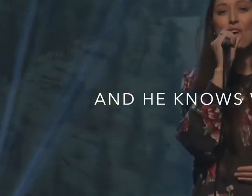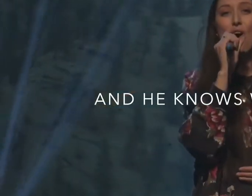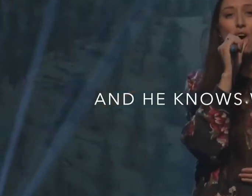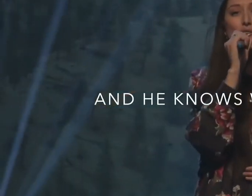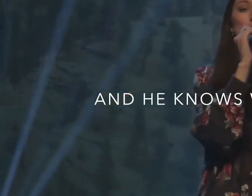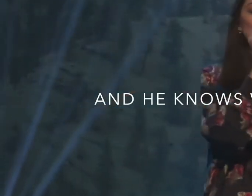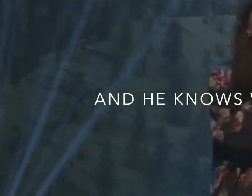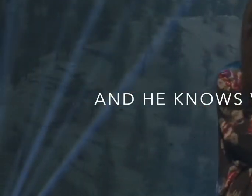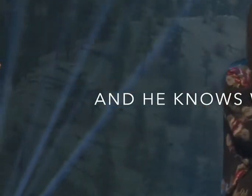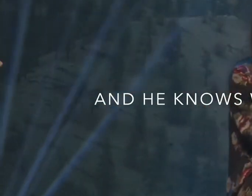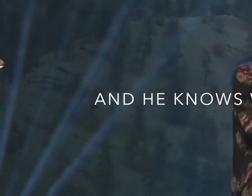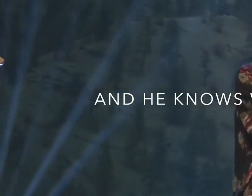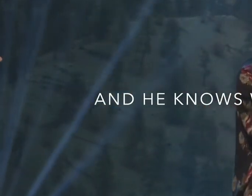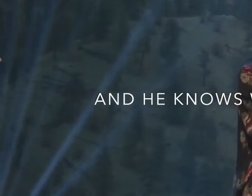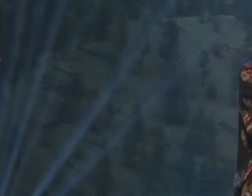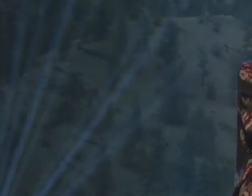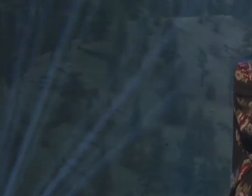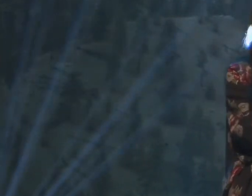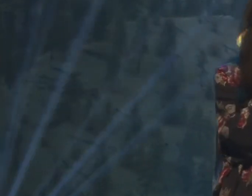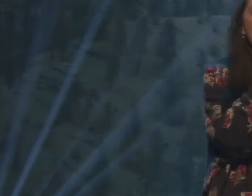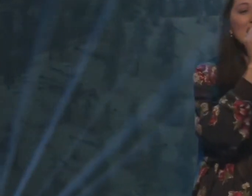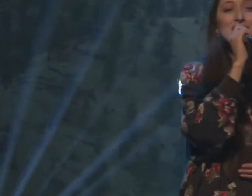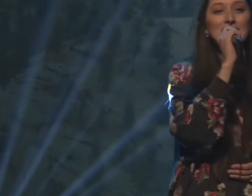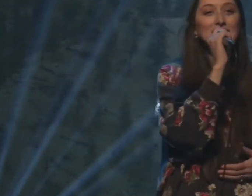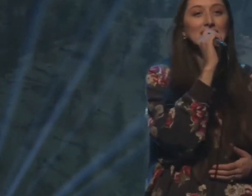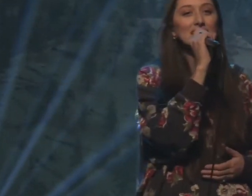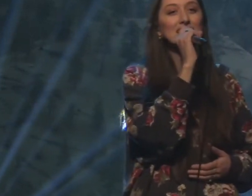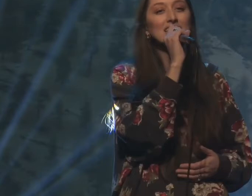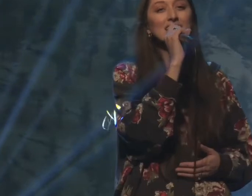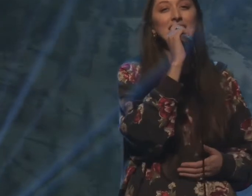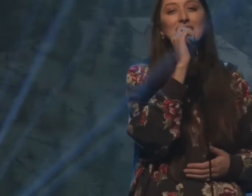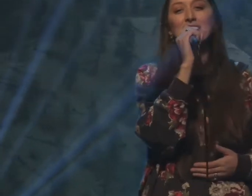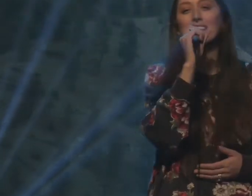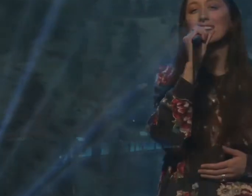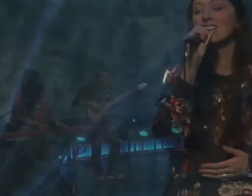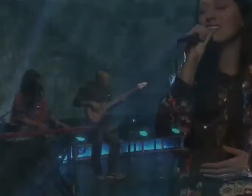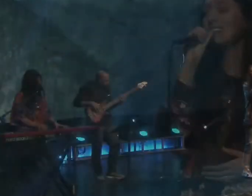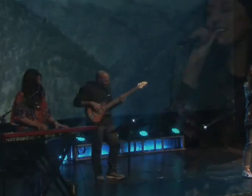and he knows what I